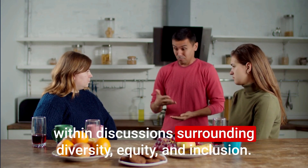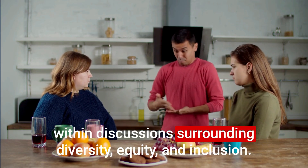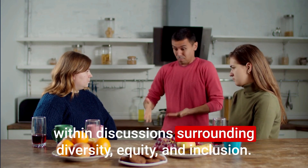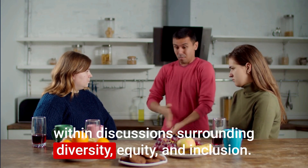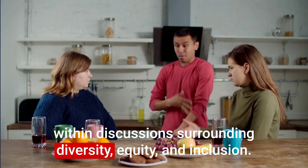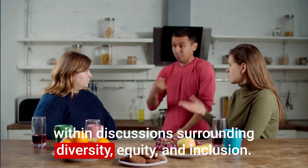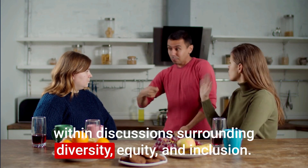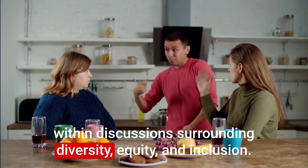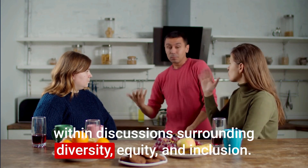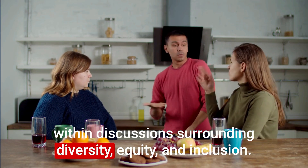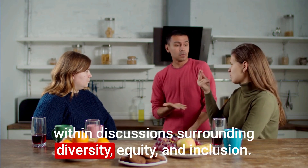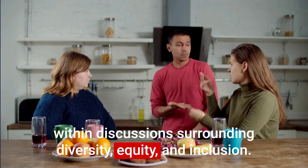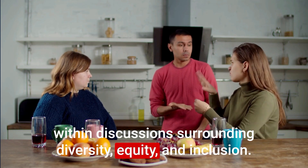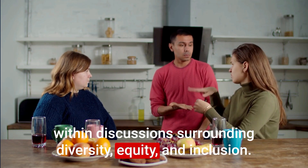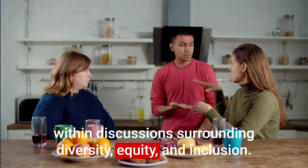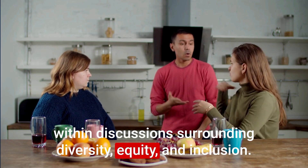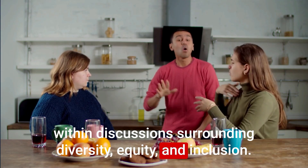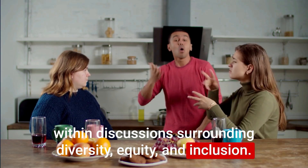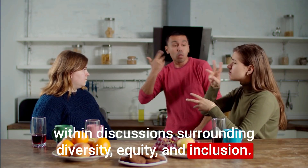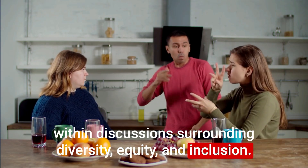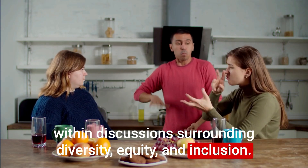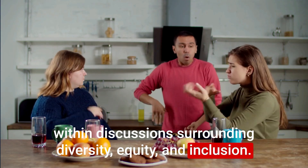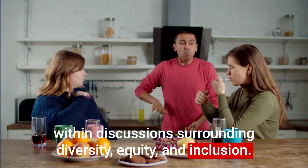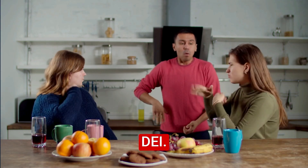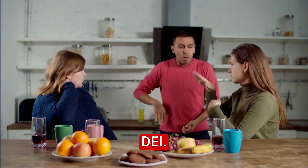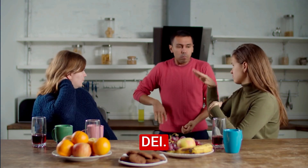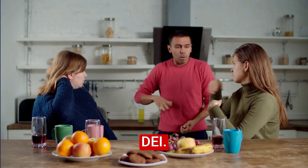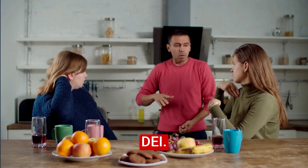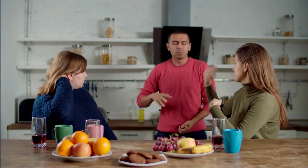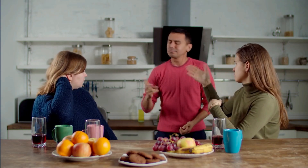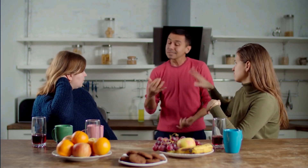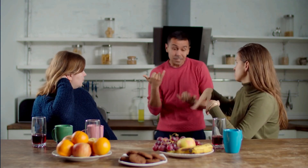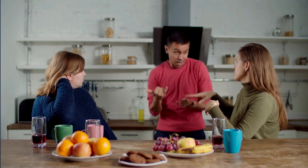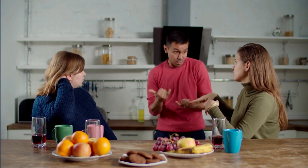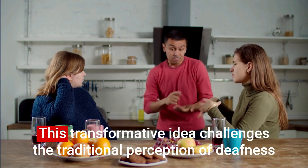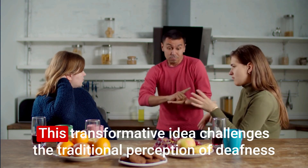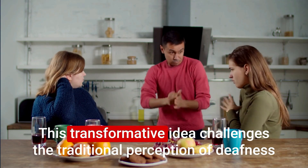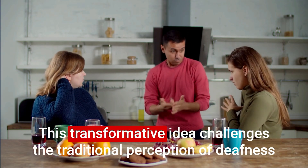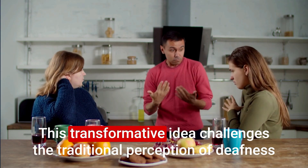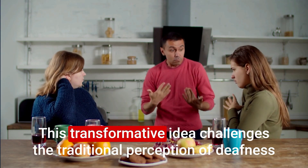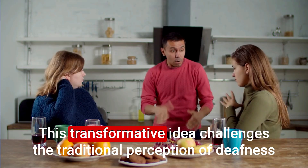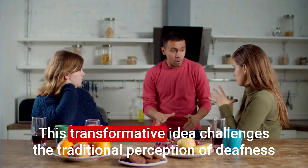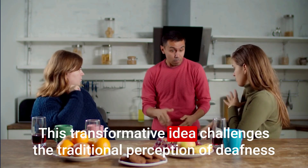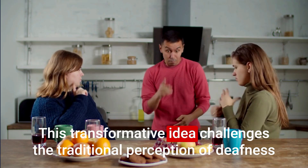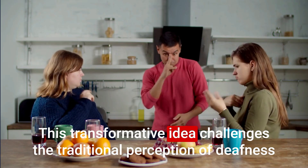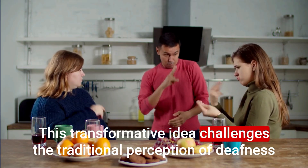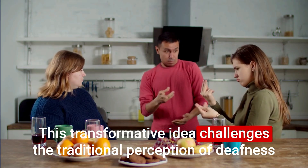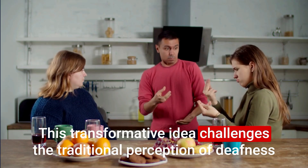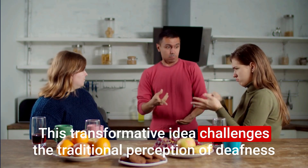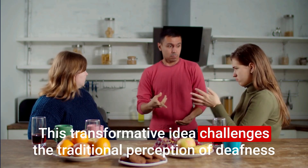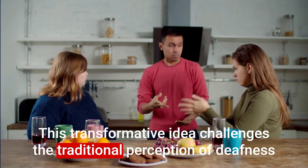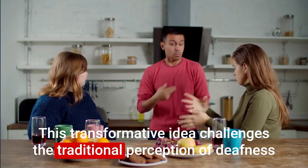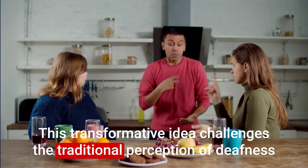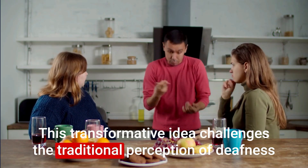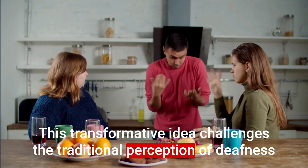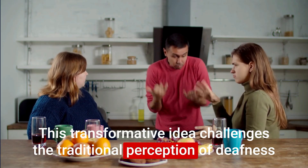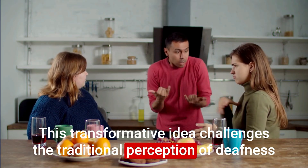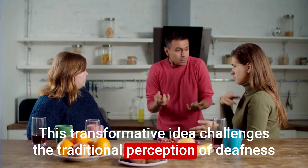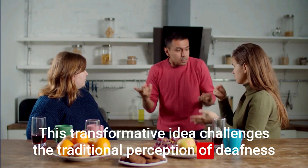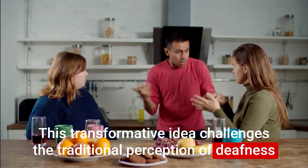surrounding diversity, equity, and inclusion, DEI. This transformative idea challenges the traditional perception of